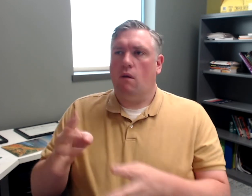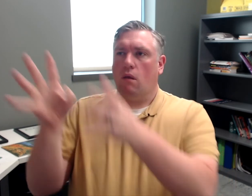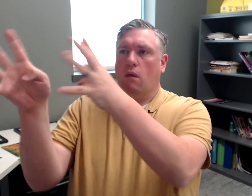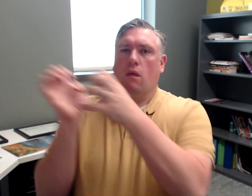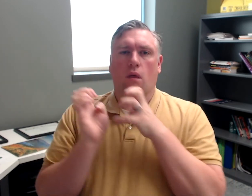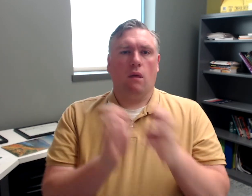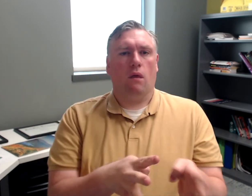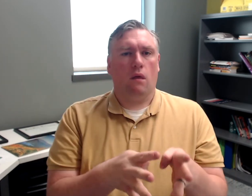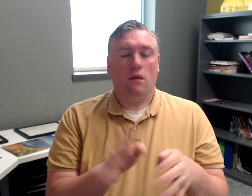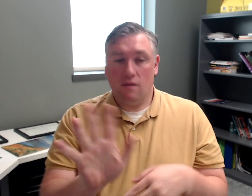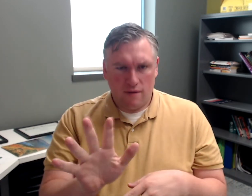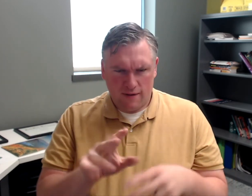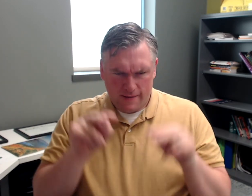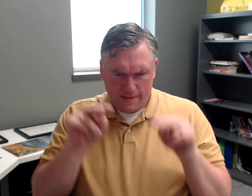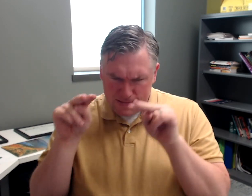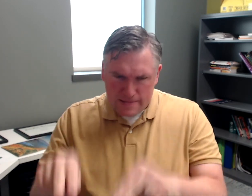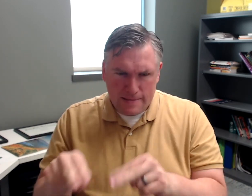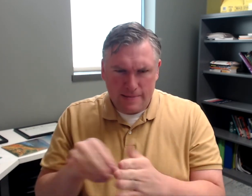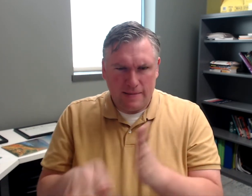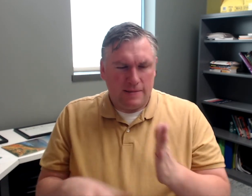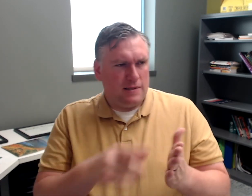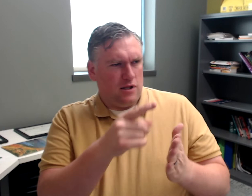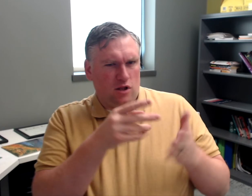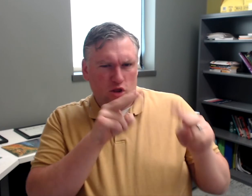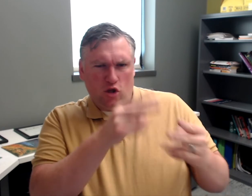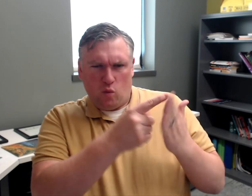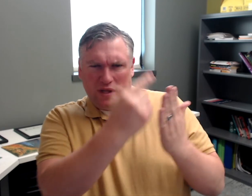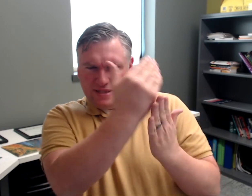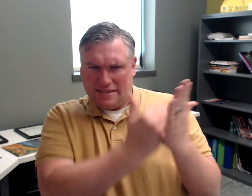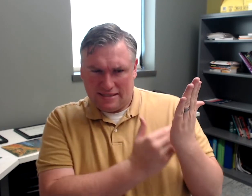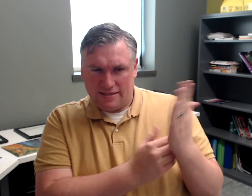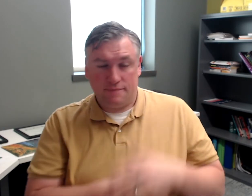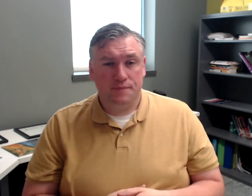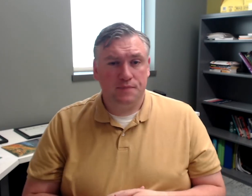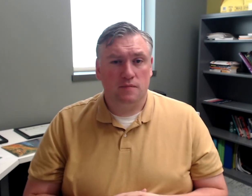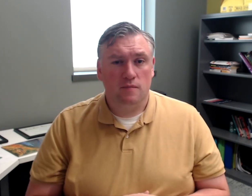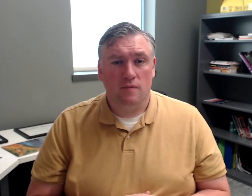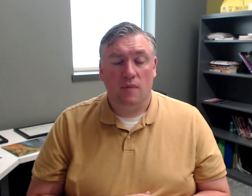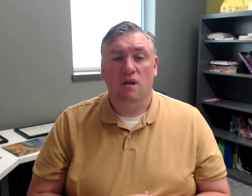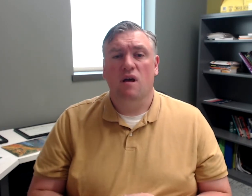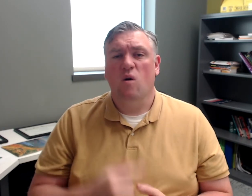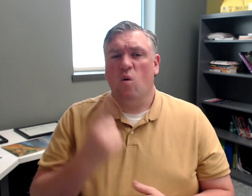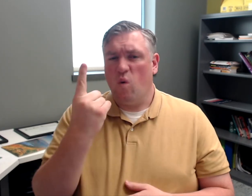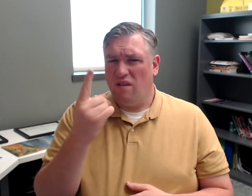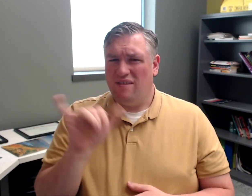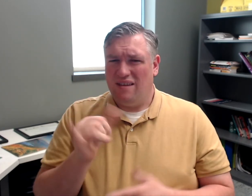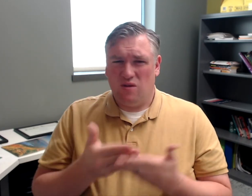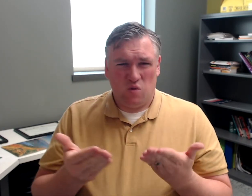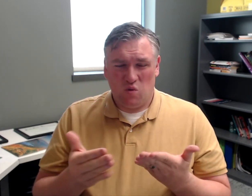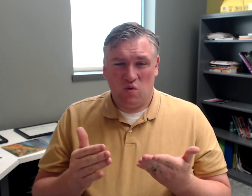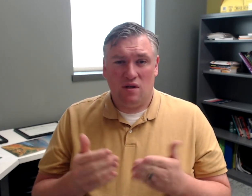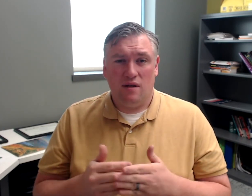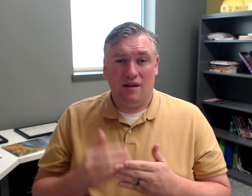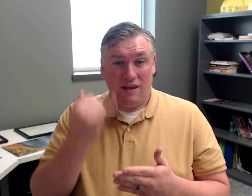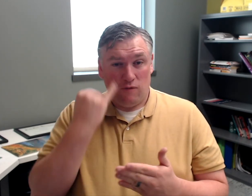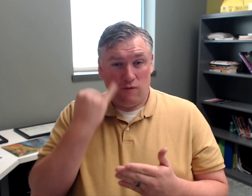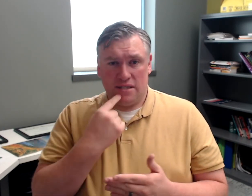what's important is don't just drag and drop accommodations. Look at the list. Look at what the student needs. One thing,